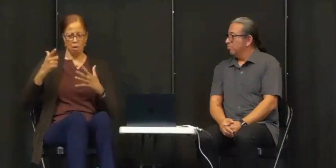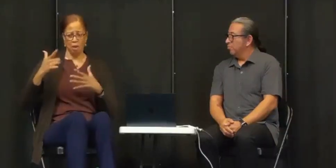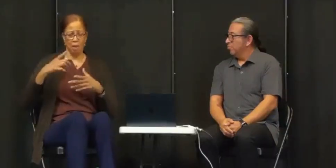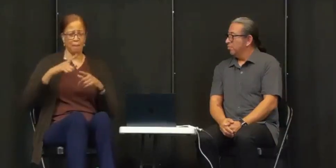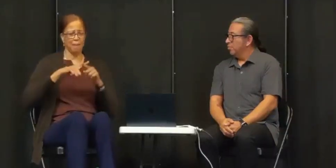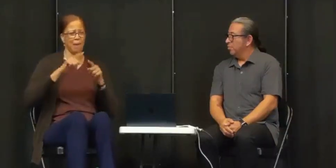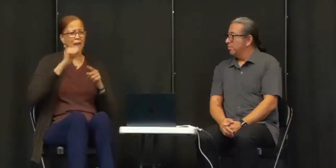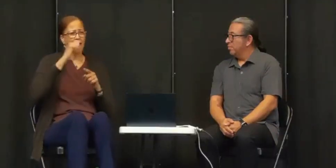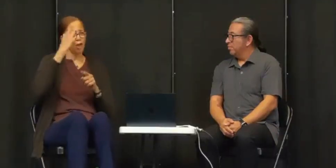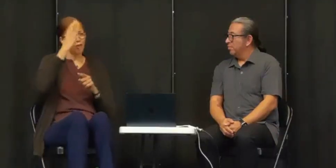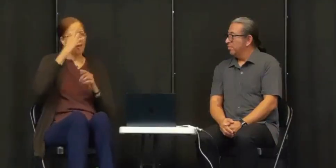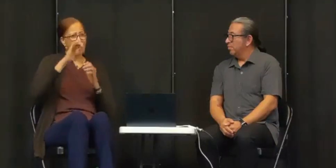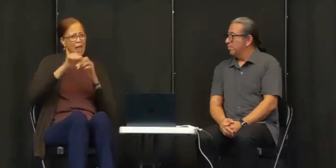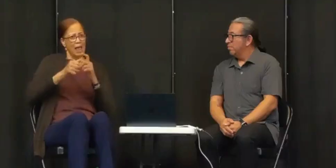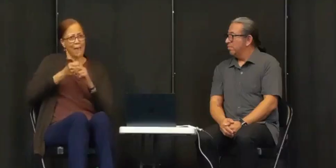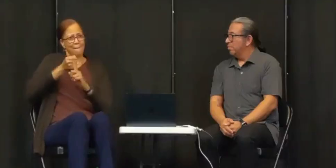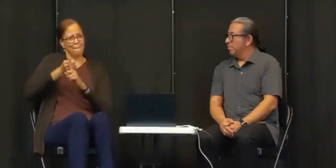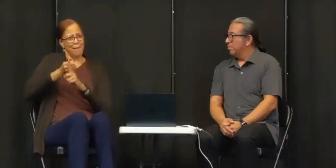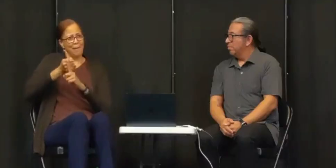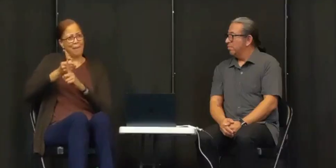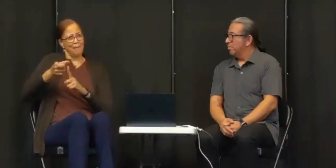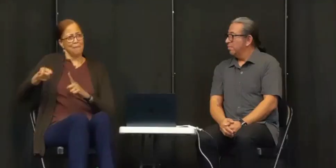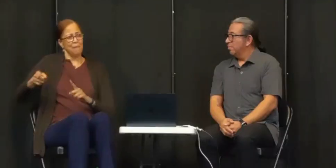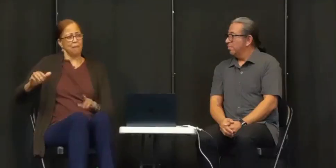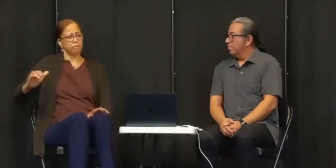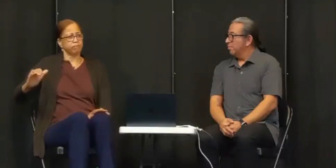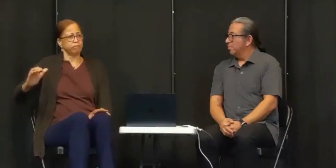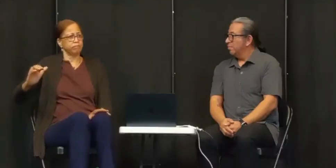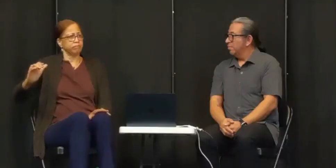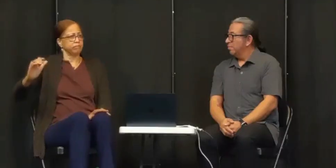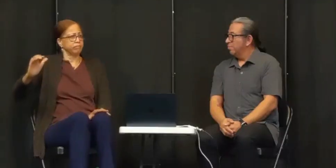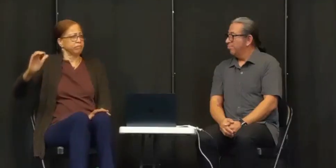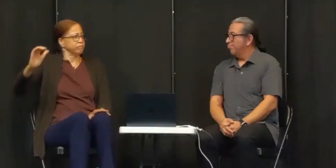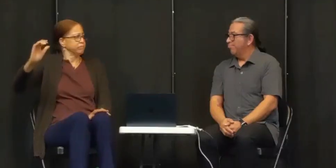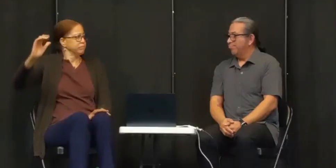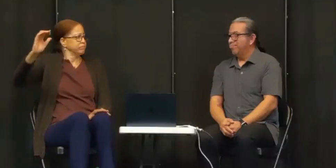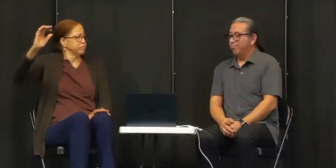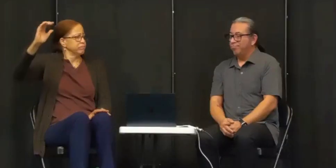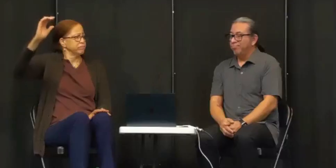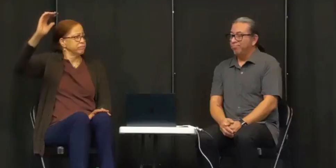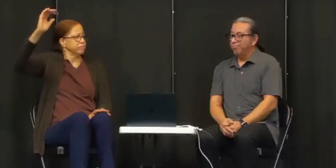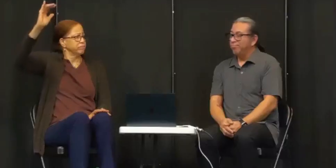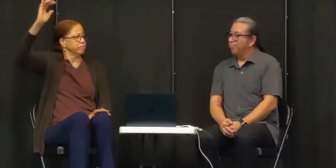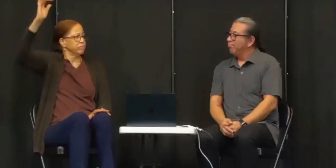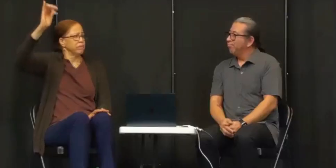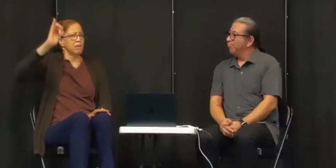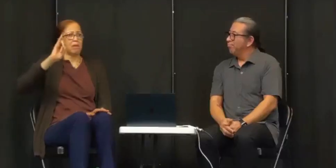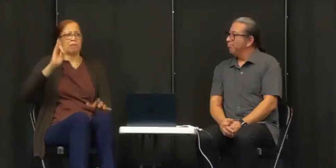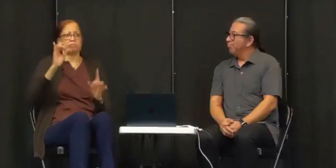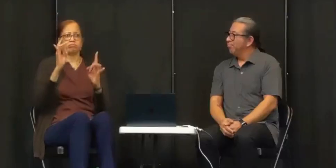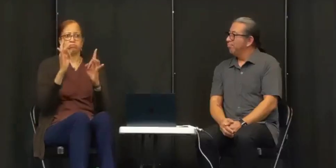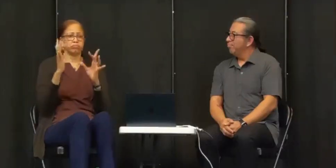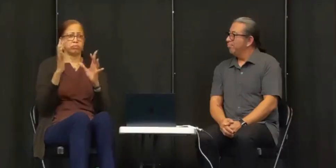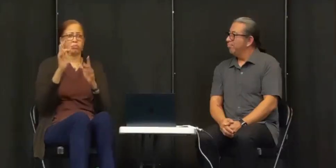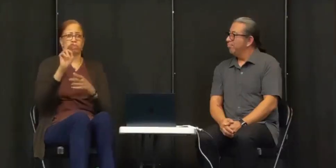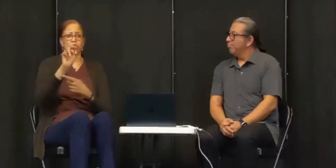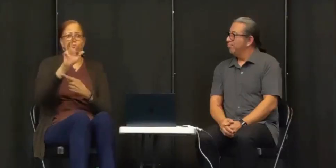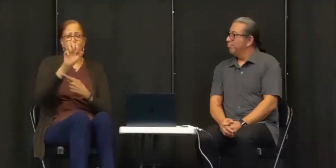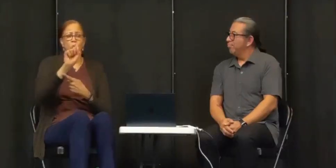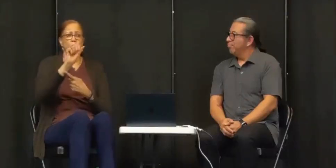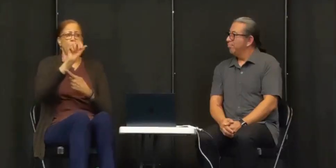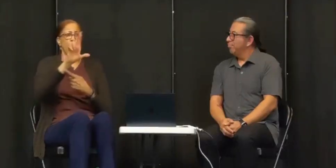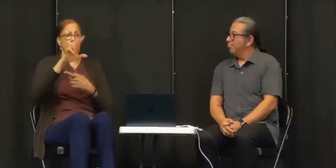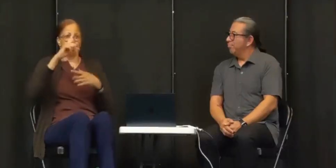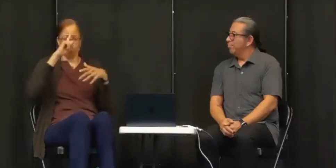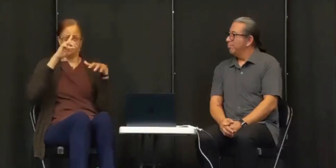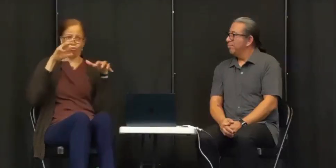here's a kid who knows ASL and some English. You know, this will be good enough. But you have to think about the long-term effects on that child as